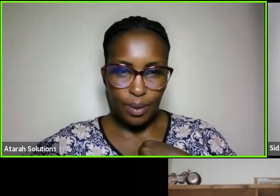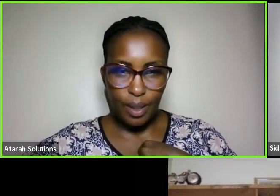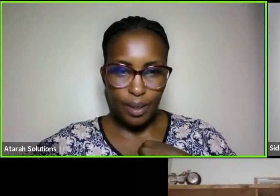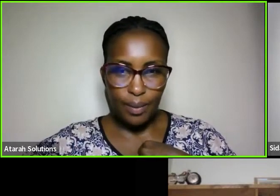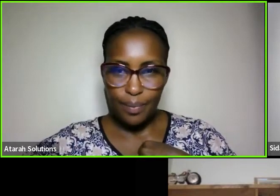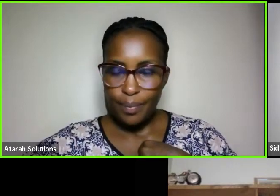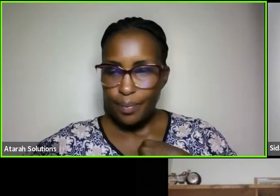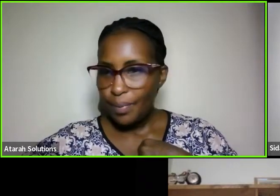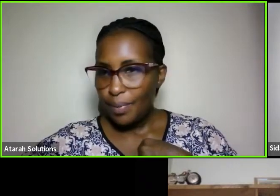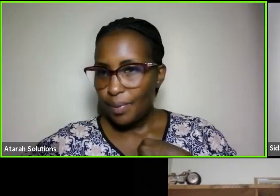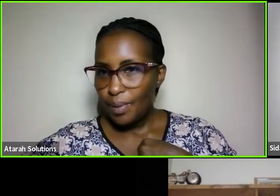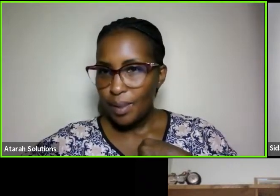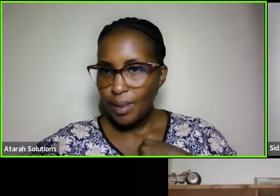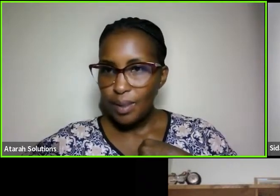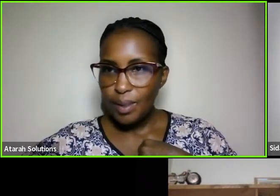Okay.